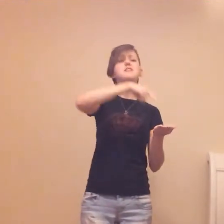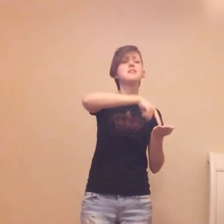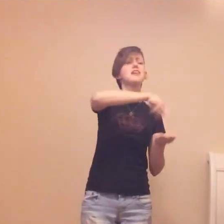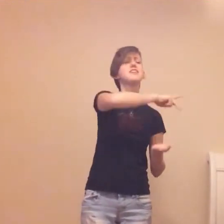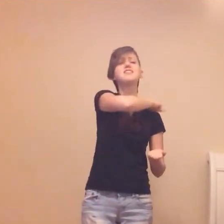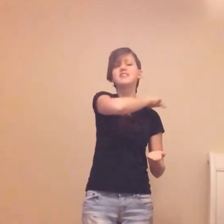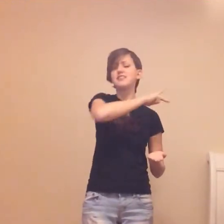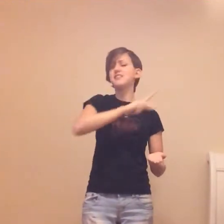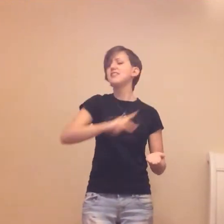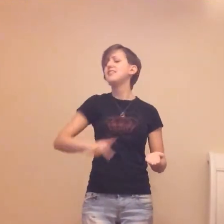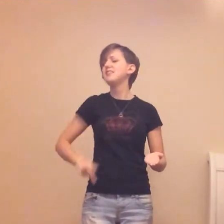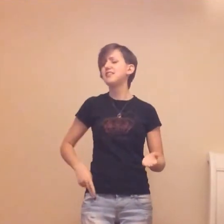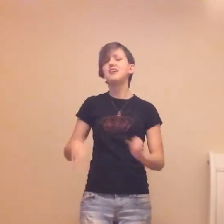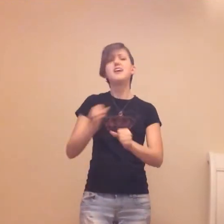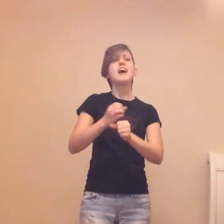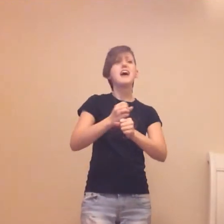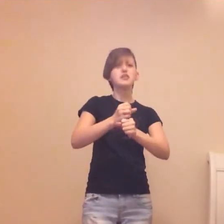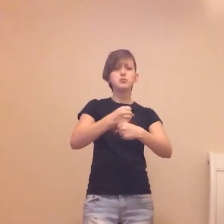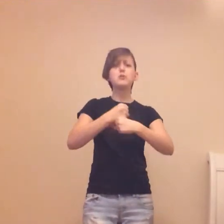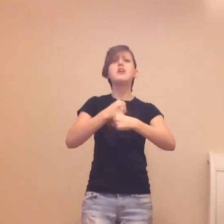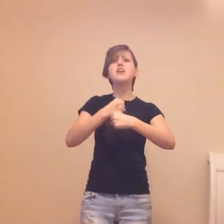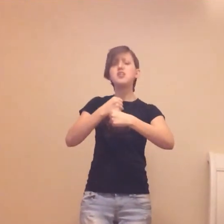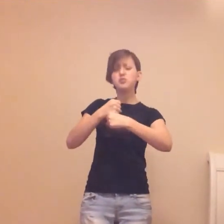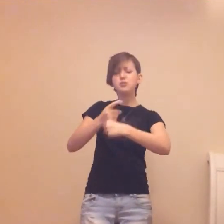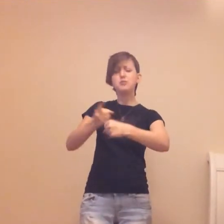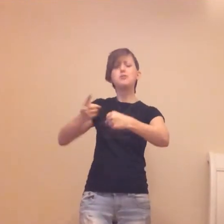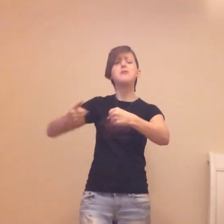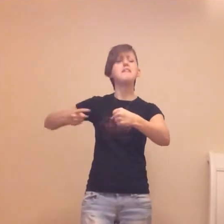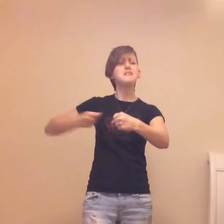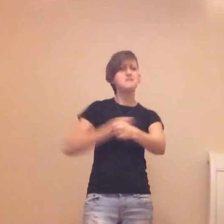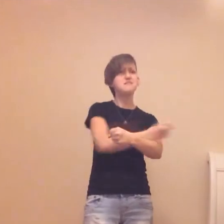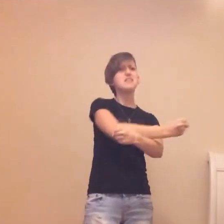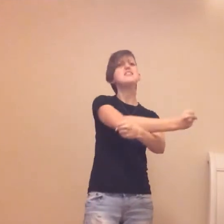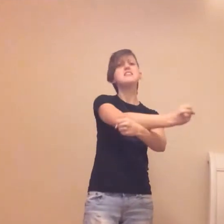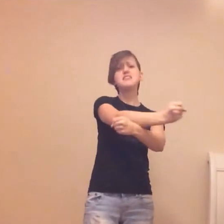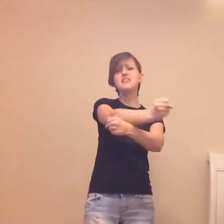all the way,